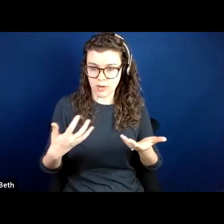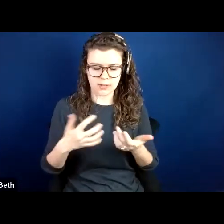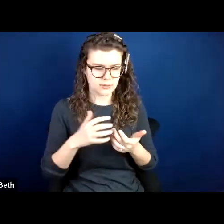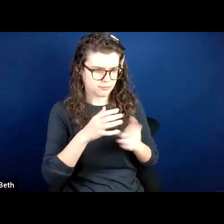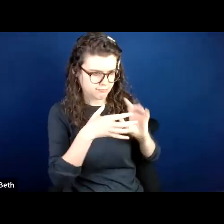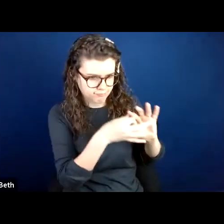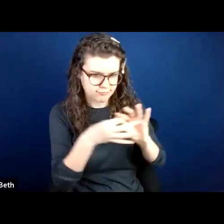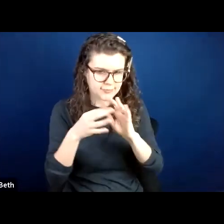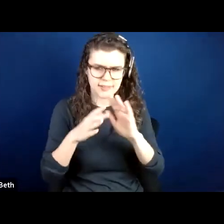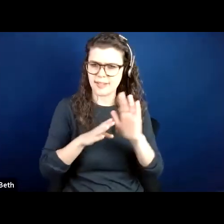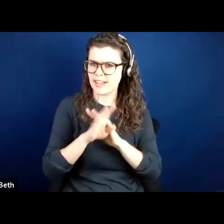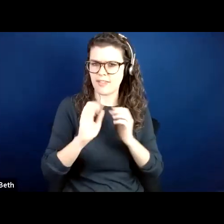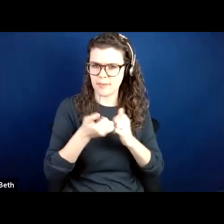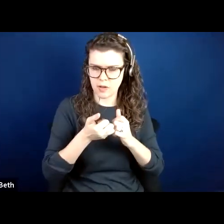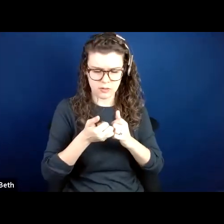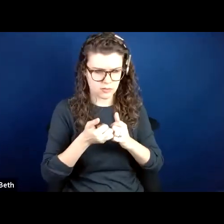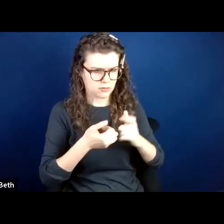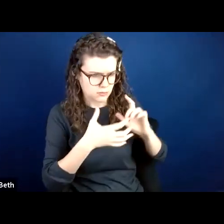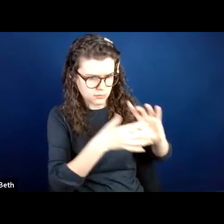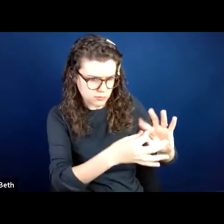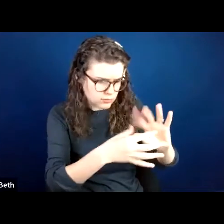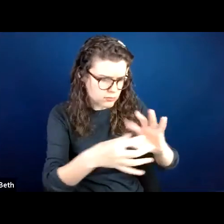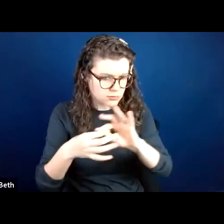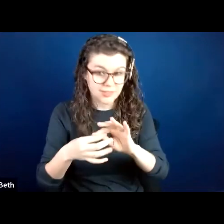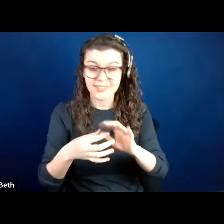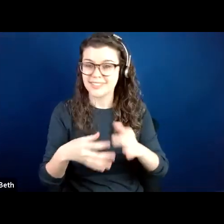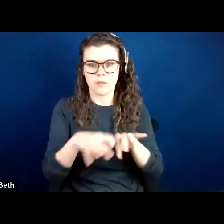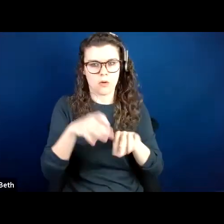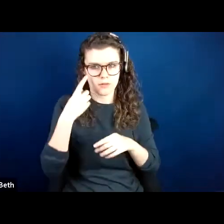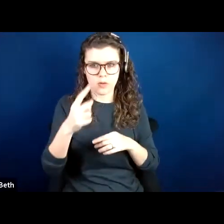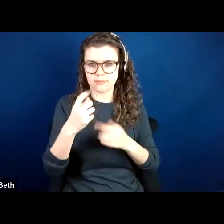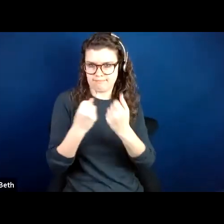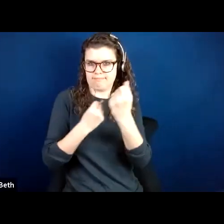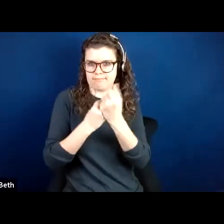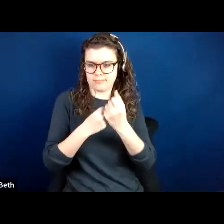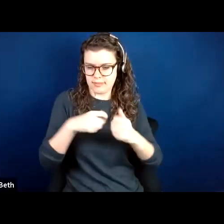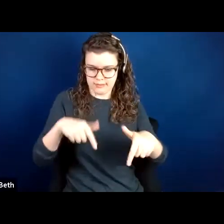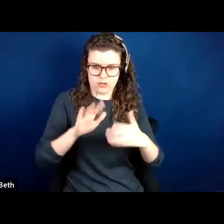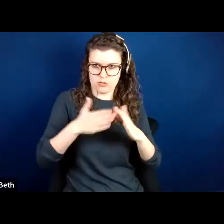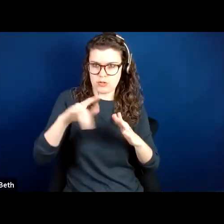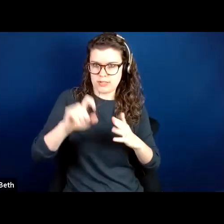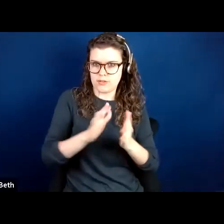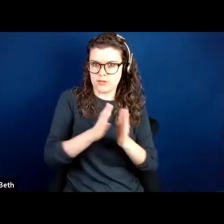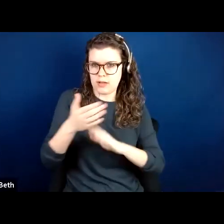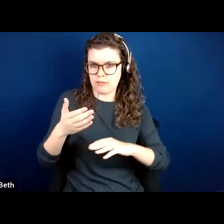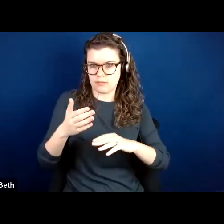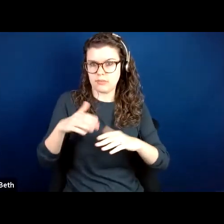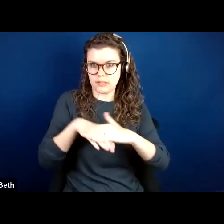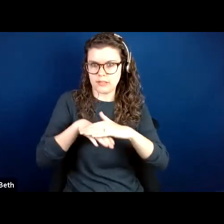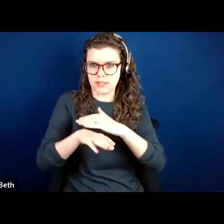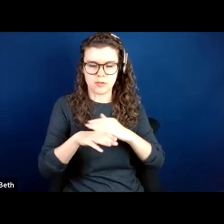to be a better advocate for accessibility in your community. One of the things I want to